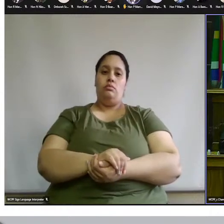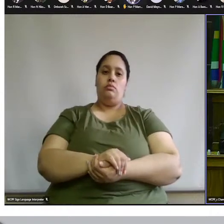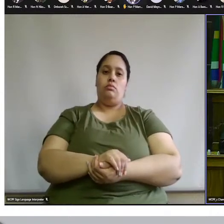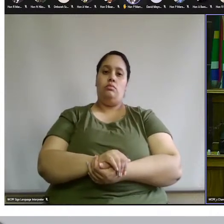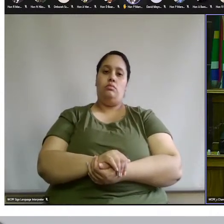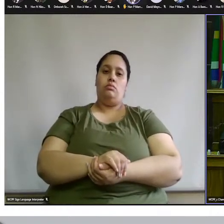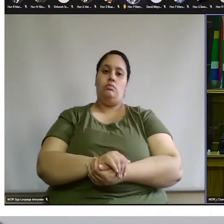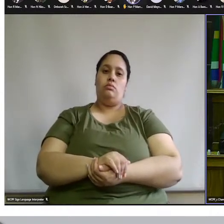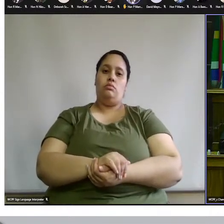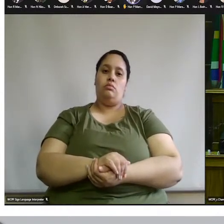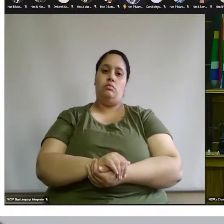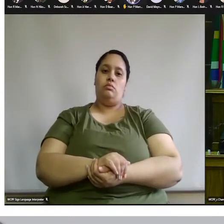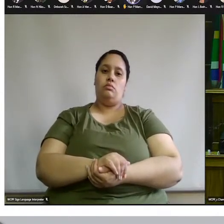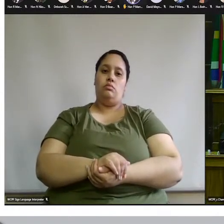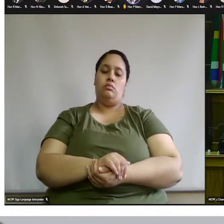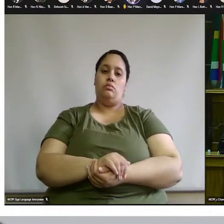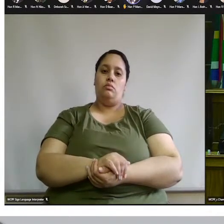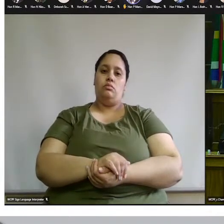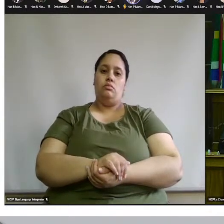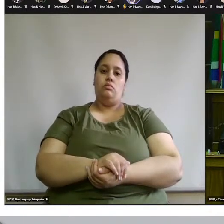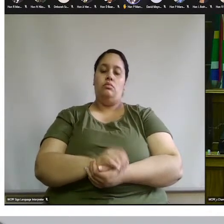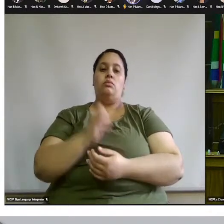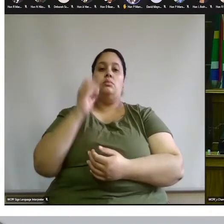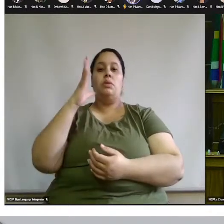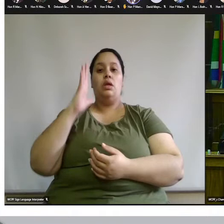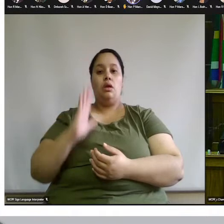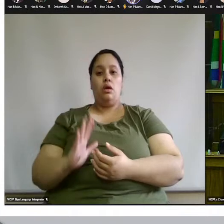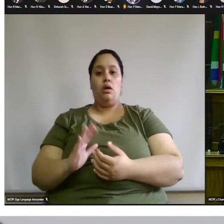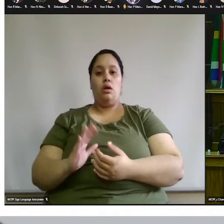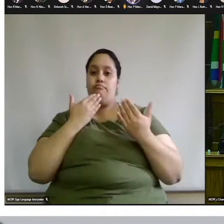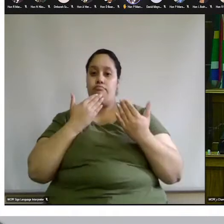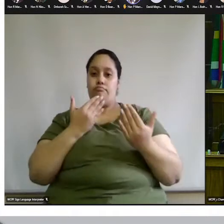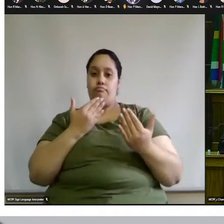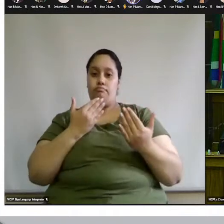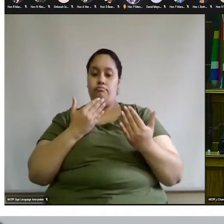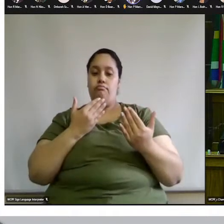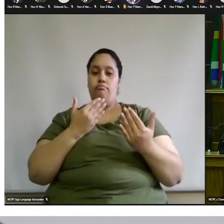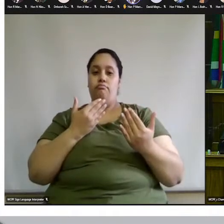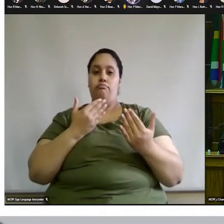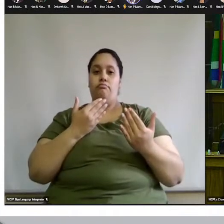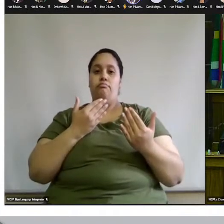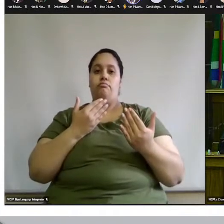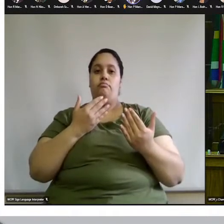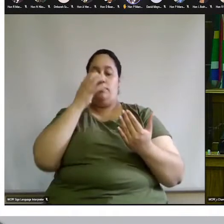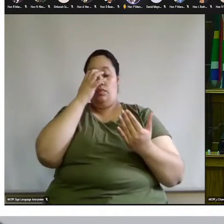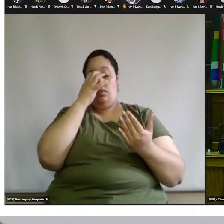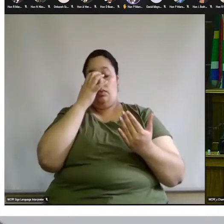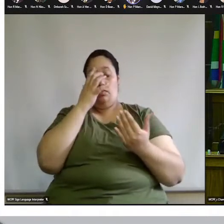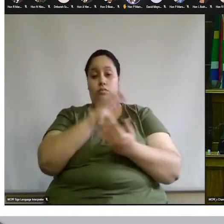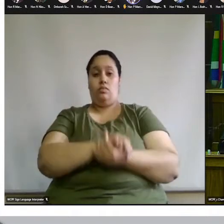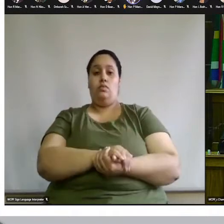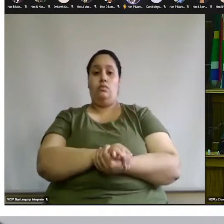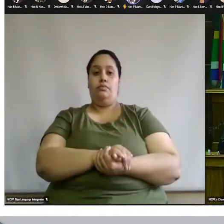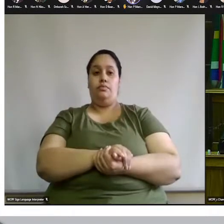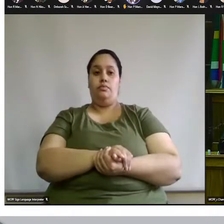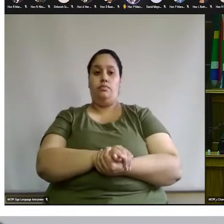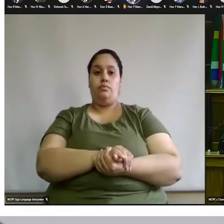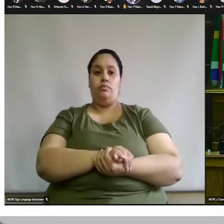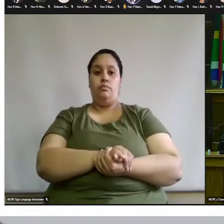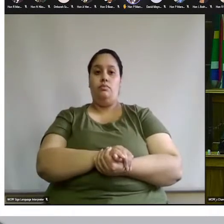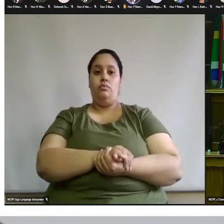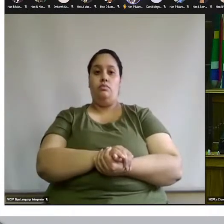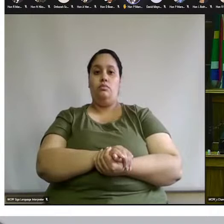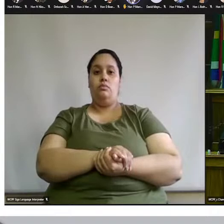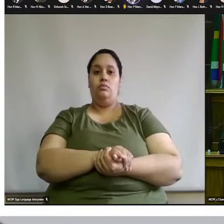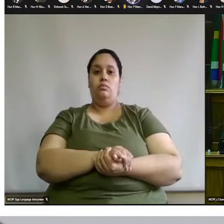Speaker, ja, baie dankie om te luister is 'n skiel. Wat ek gesê het is die gevolge van